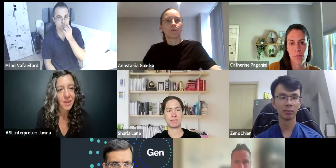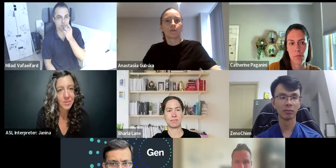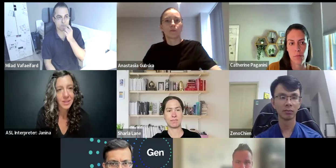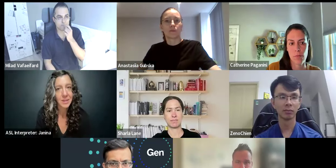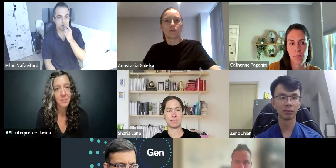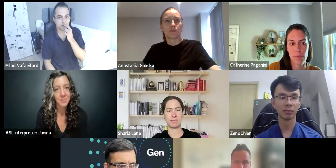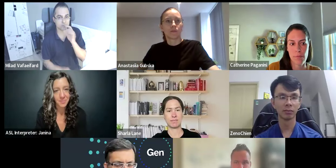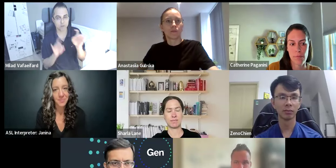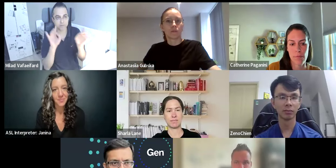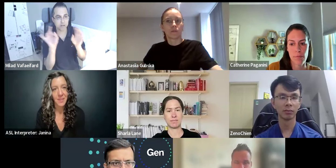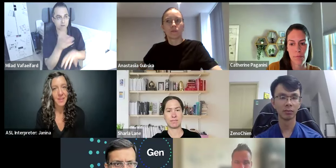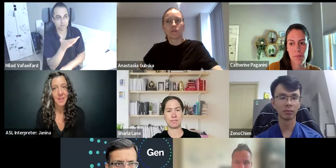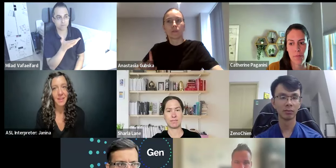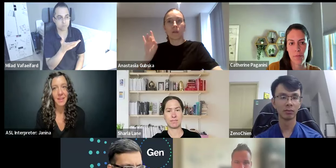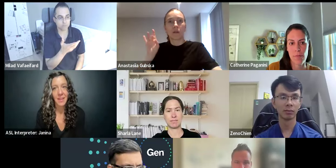Thank you, Sandeep.